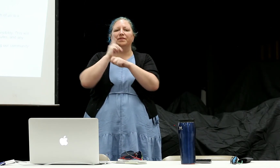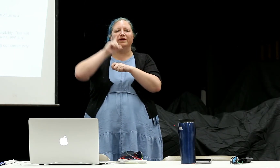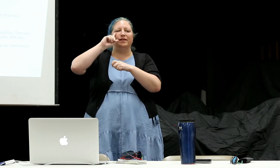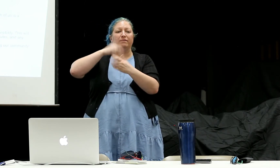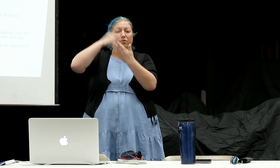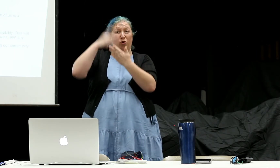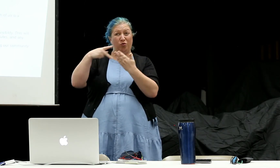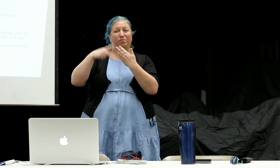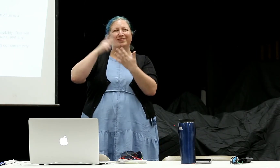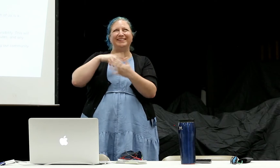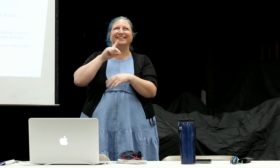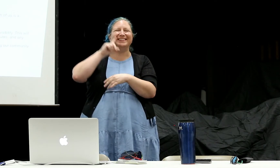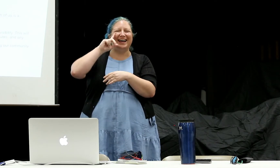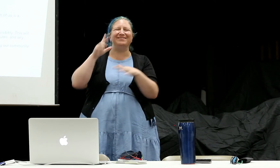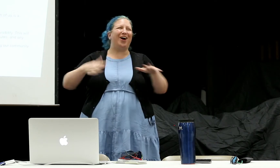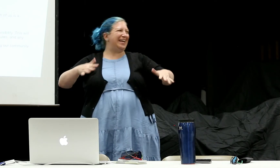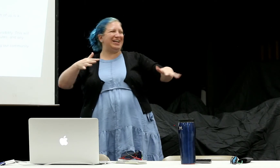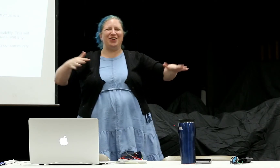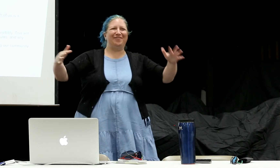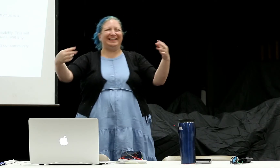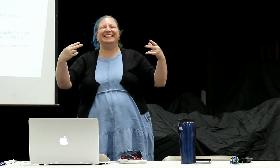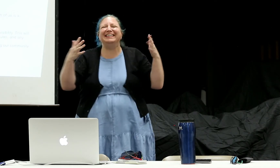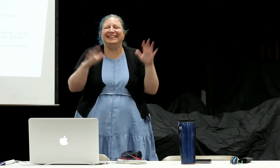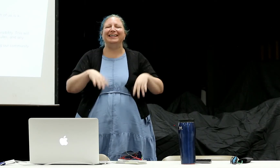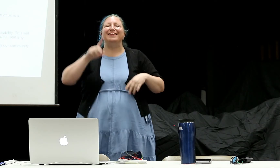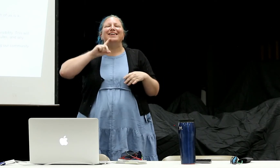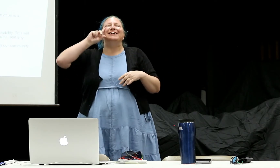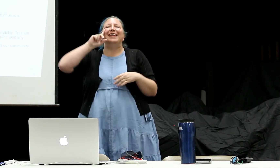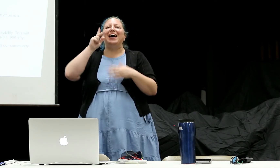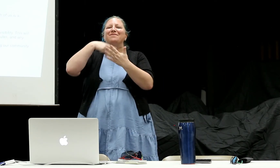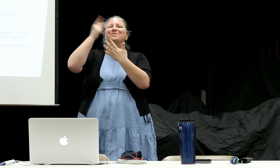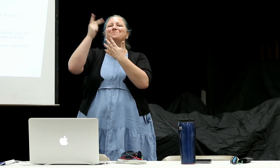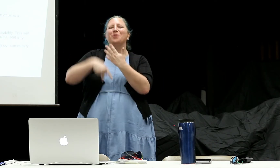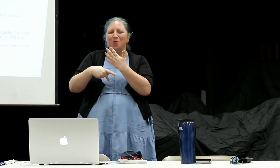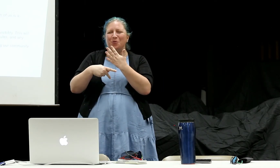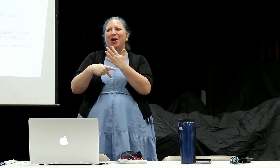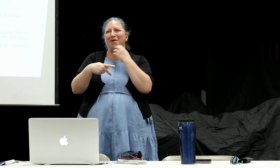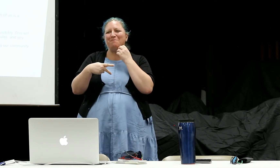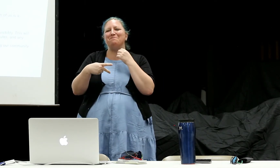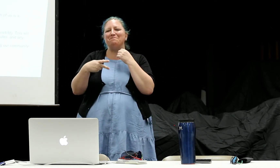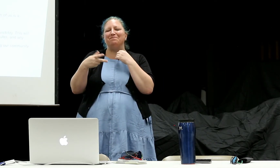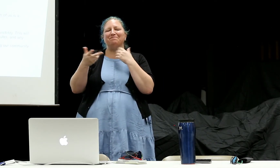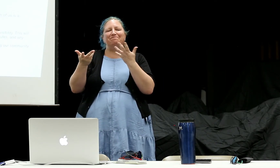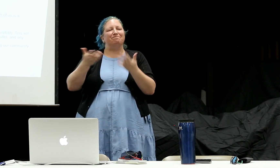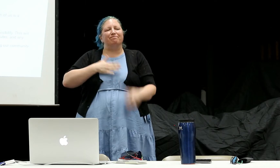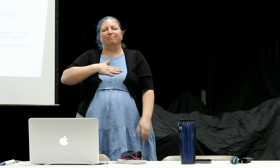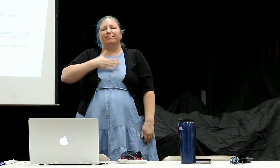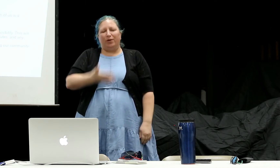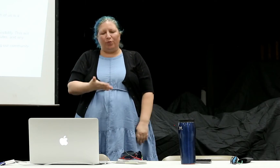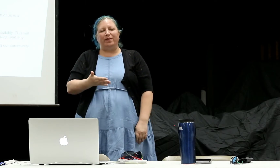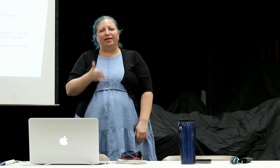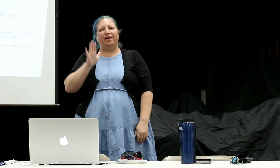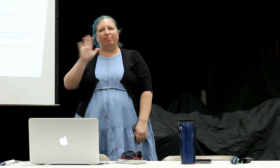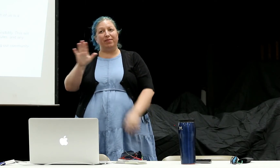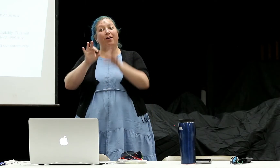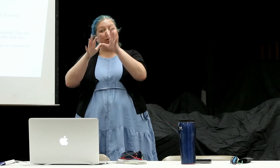Right? And so we need to stop with those political parties and political agendas and what's going on, and just